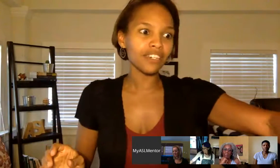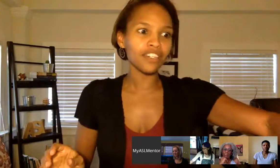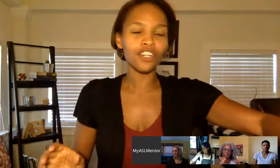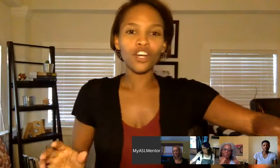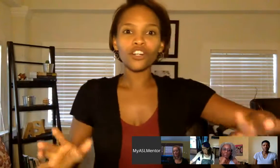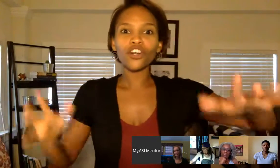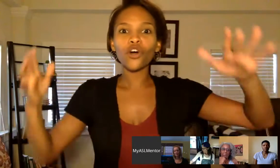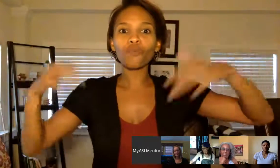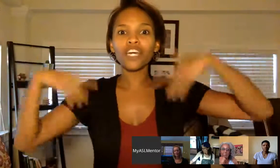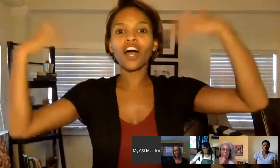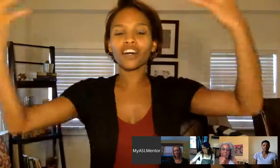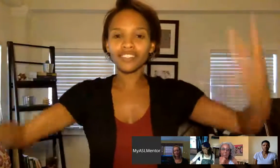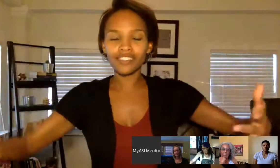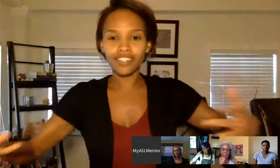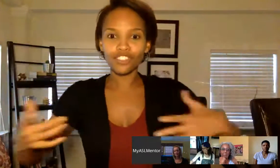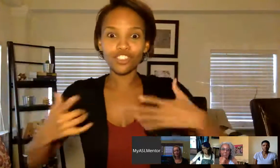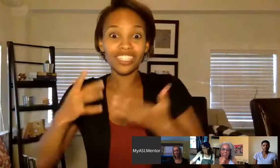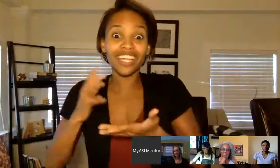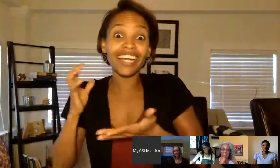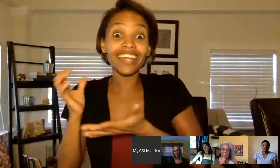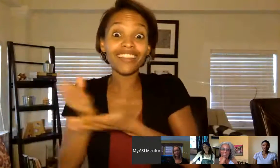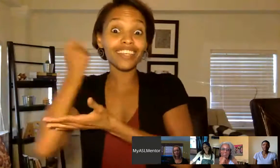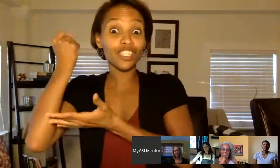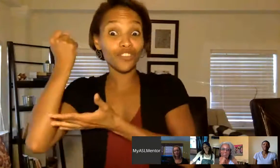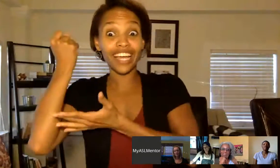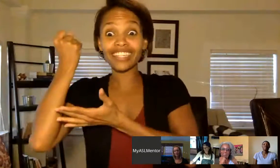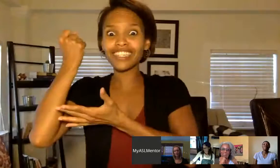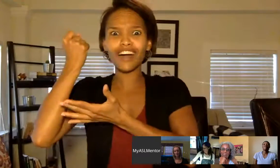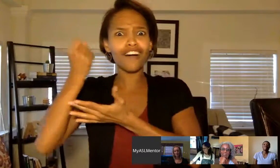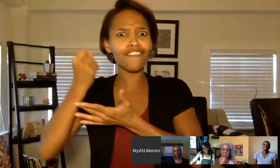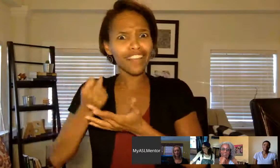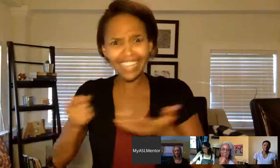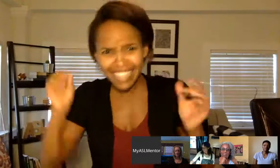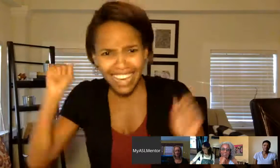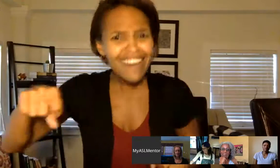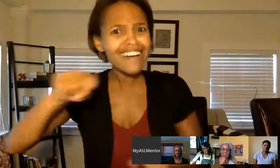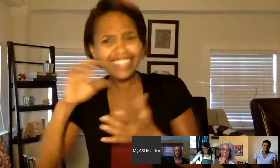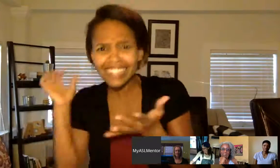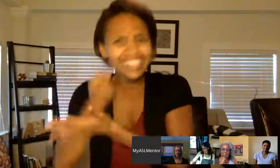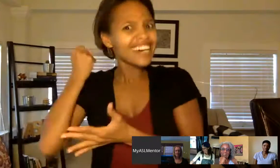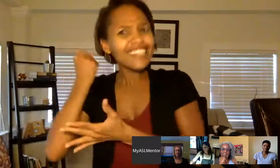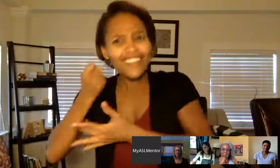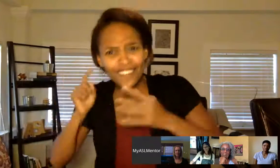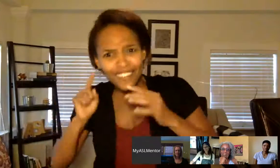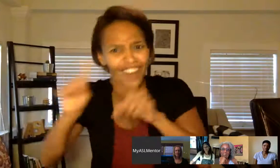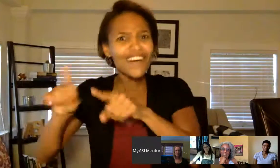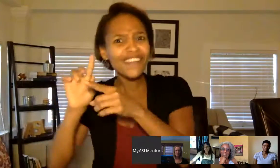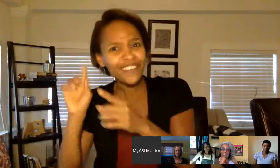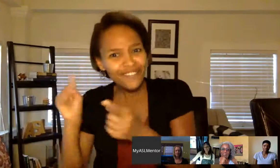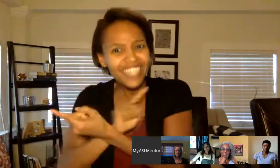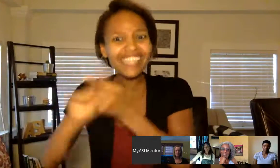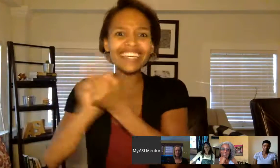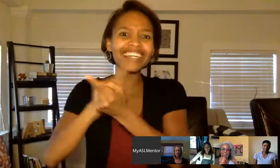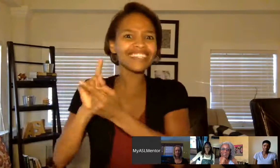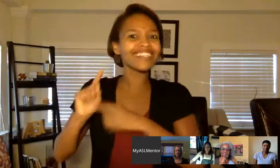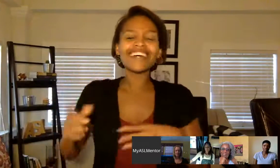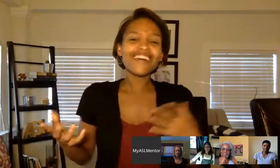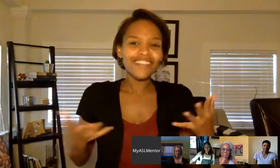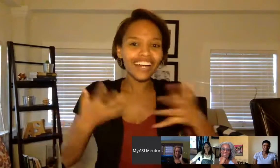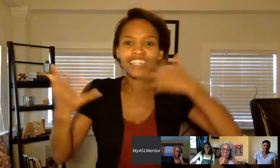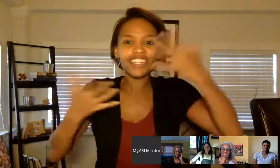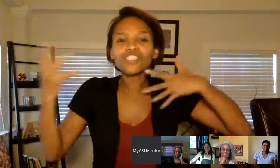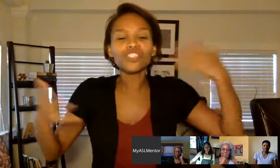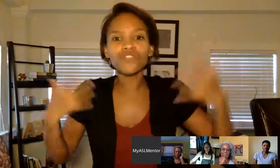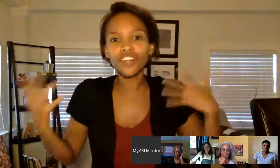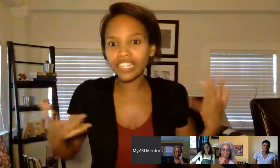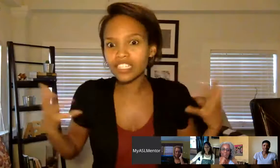me to go beyond just signing this for the idea of, like, yes, go, neat.